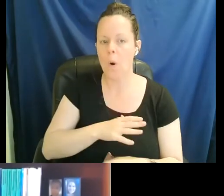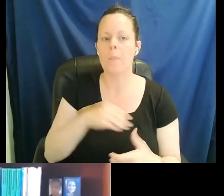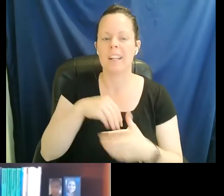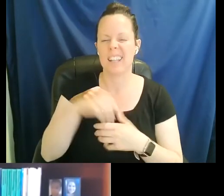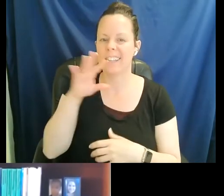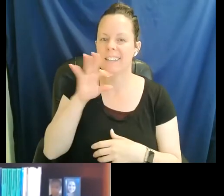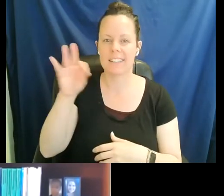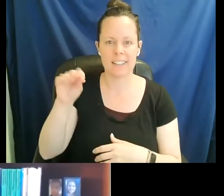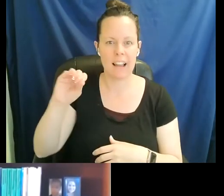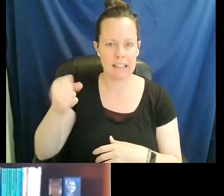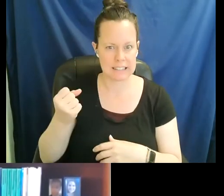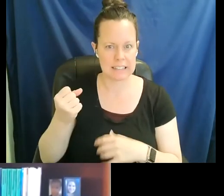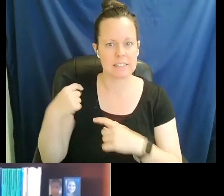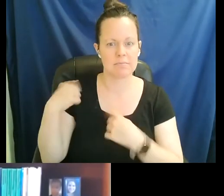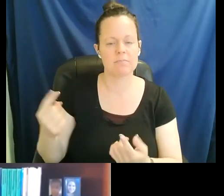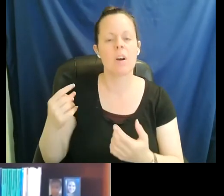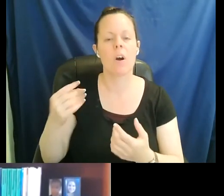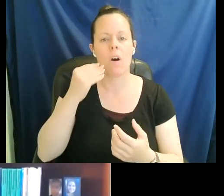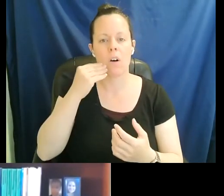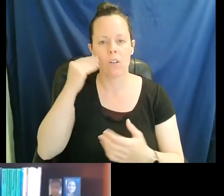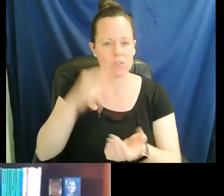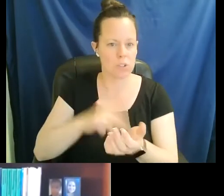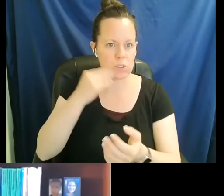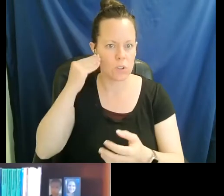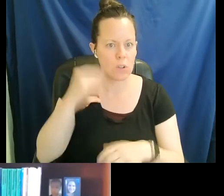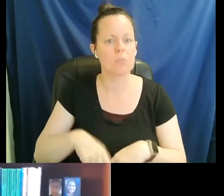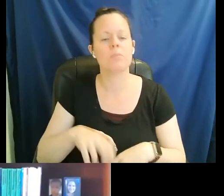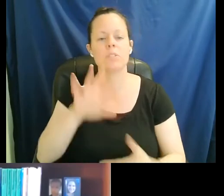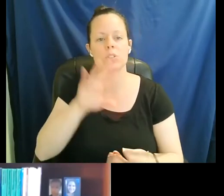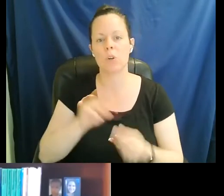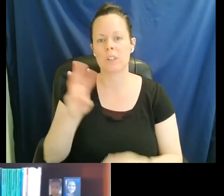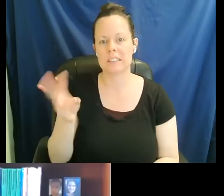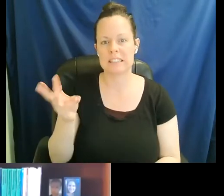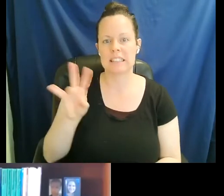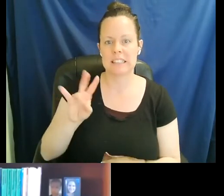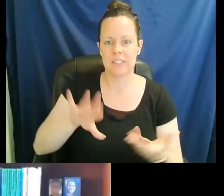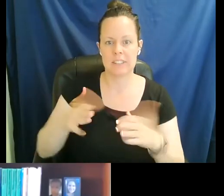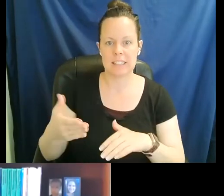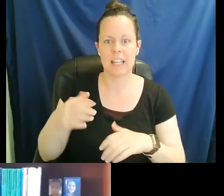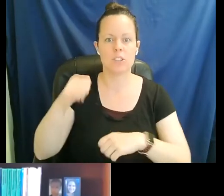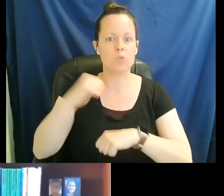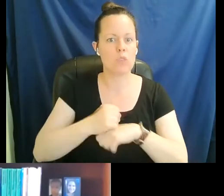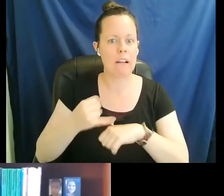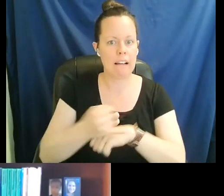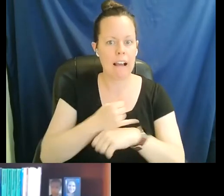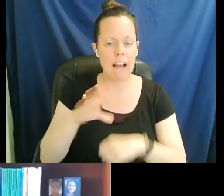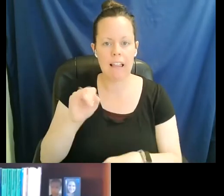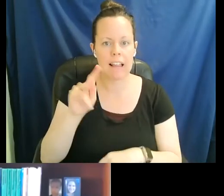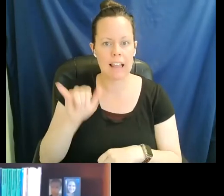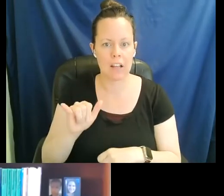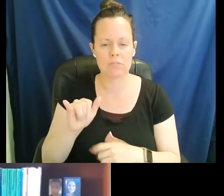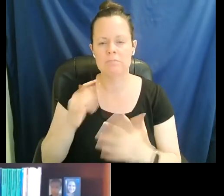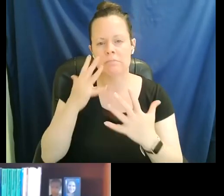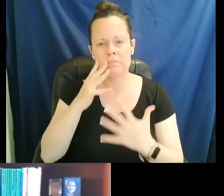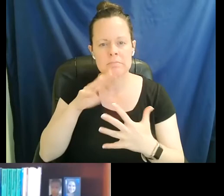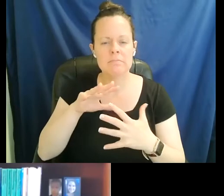care facility. Our deaths now total 67 in Rock Island County. And our deepest sympathies